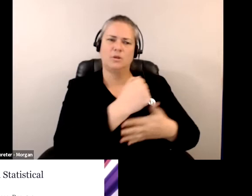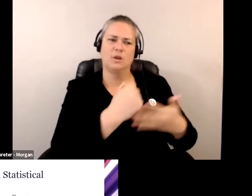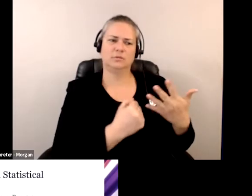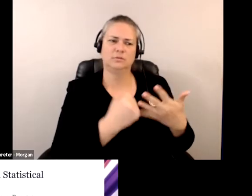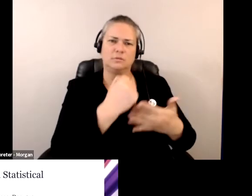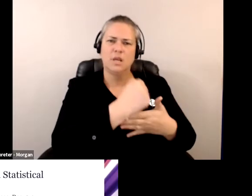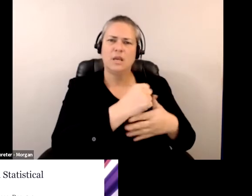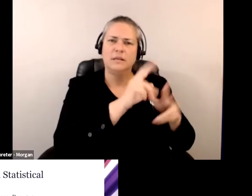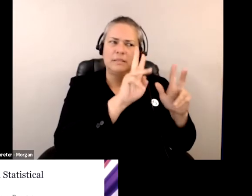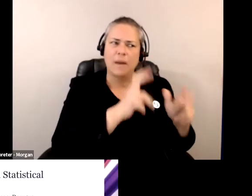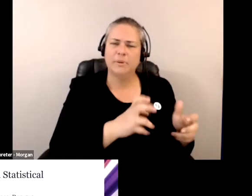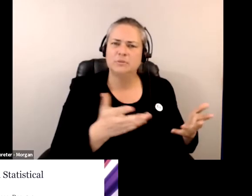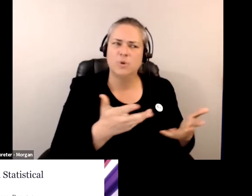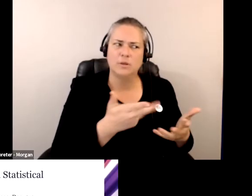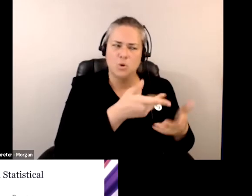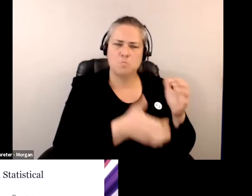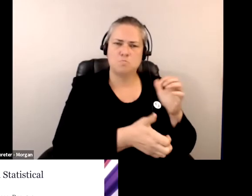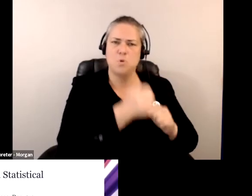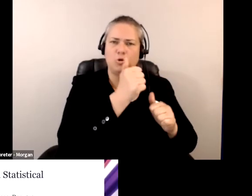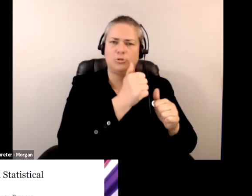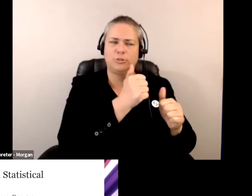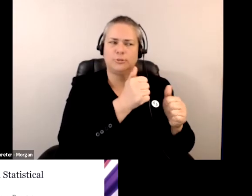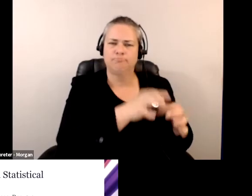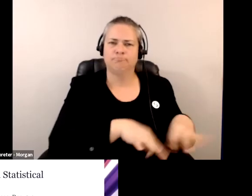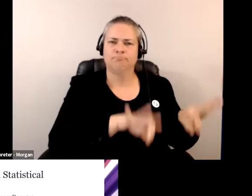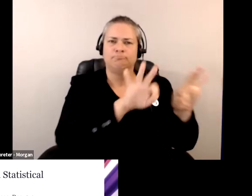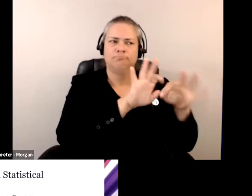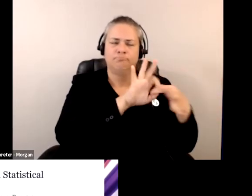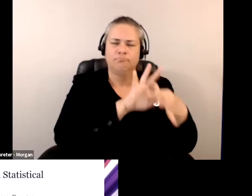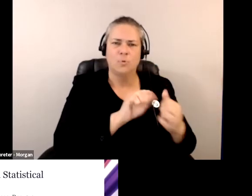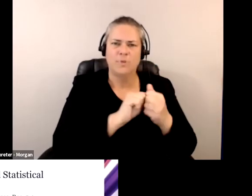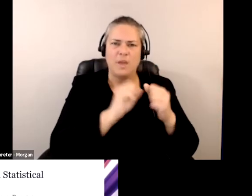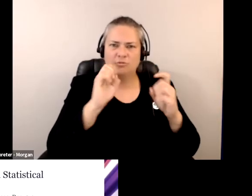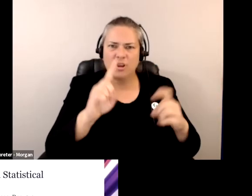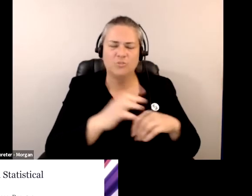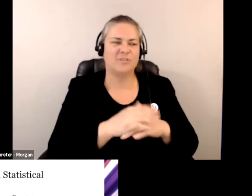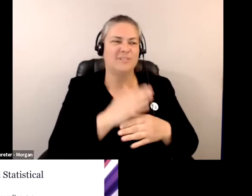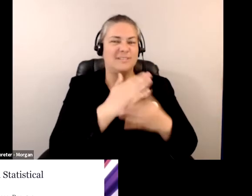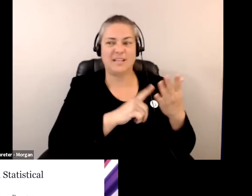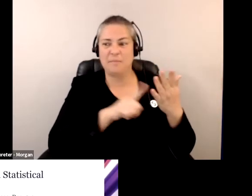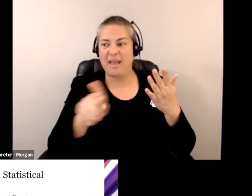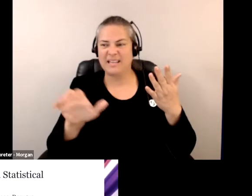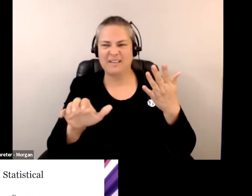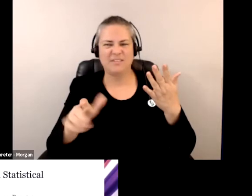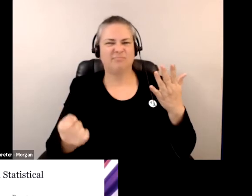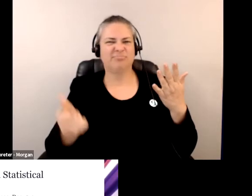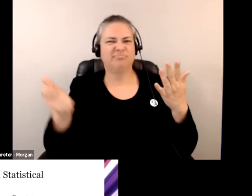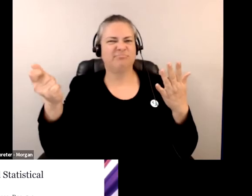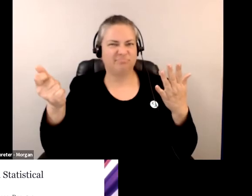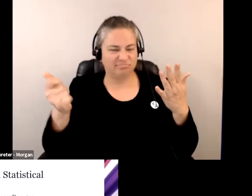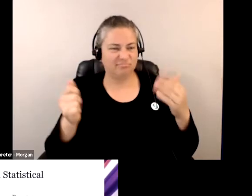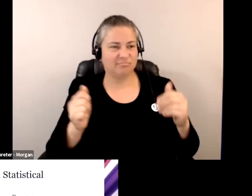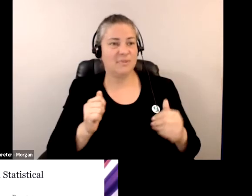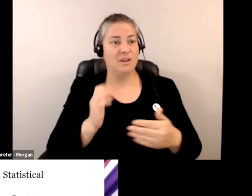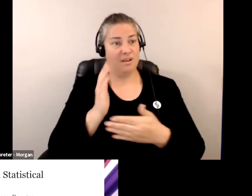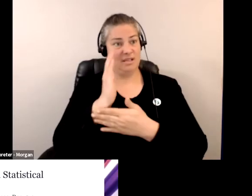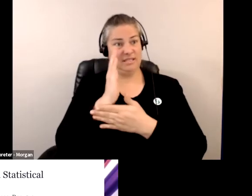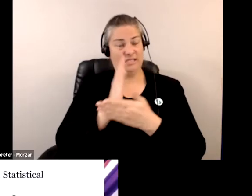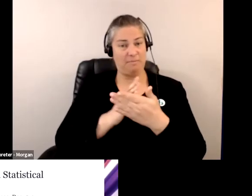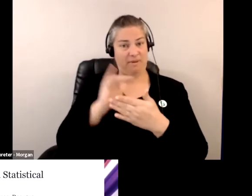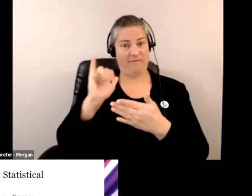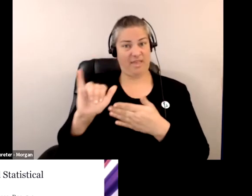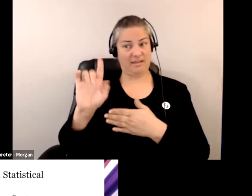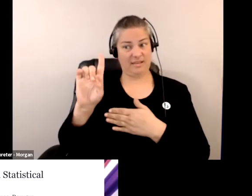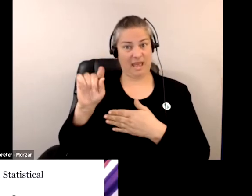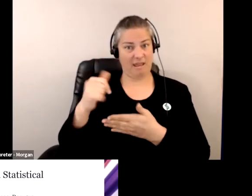Prioritizing topics that are most relevant to understanding contemporary education and discontinuing certain activities. Now, some of those activities and some of those